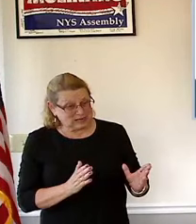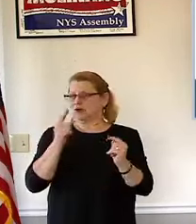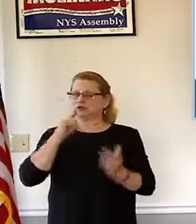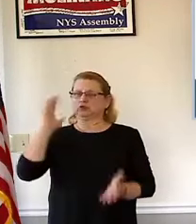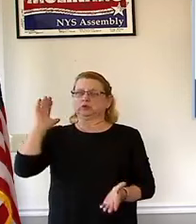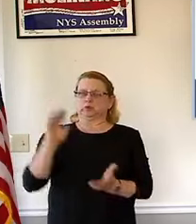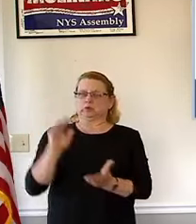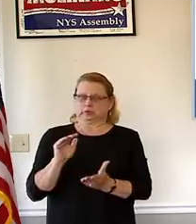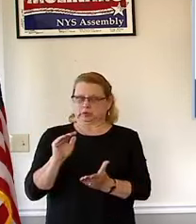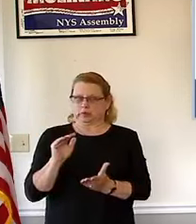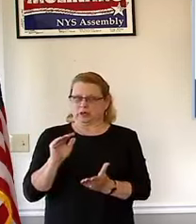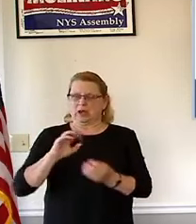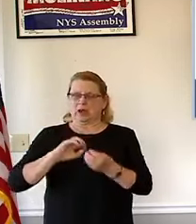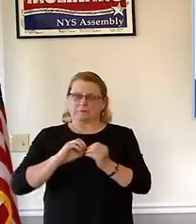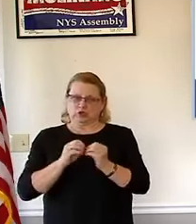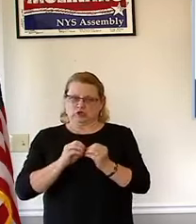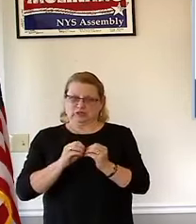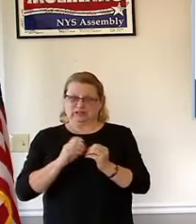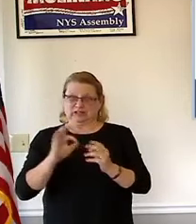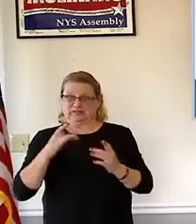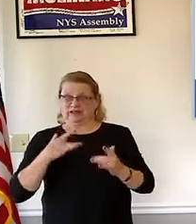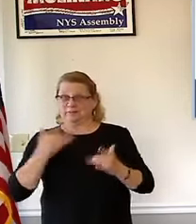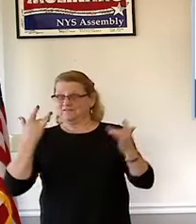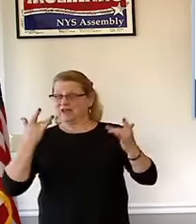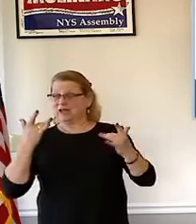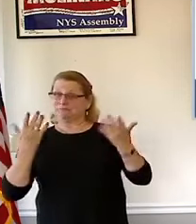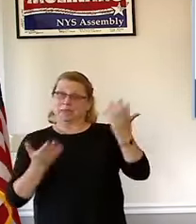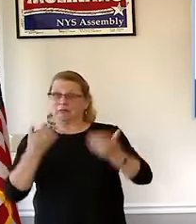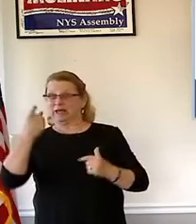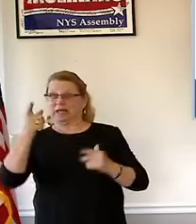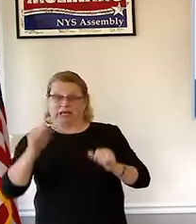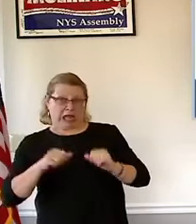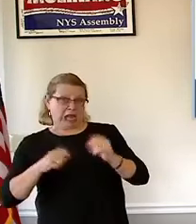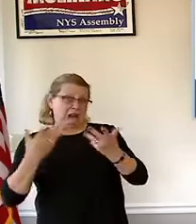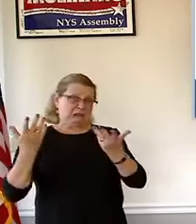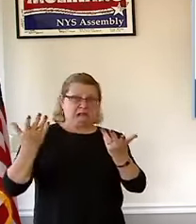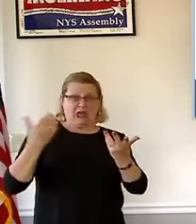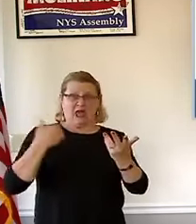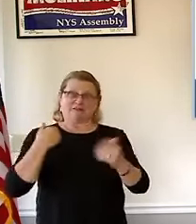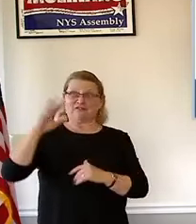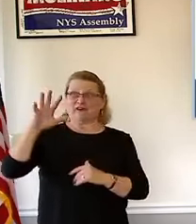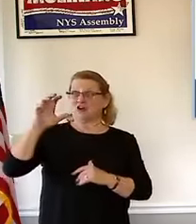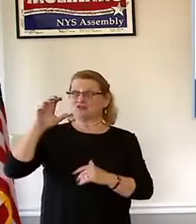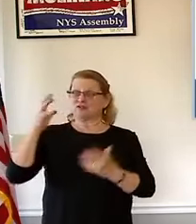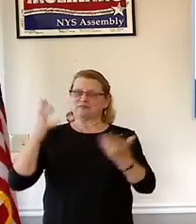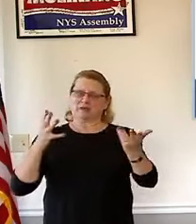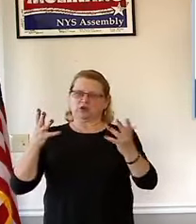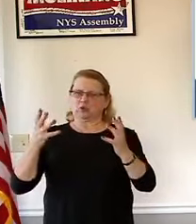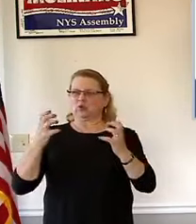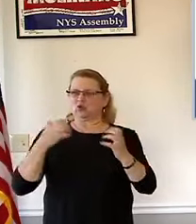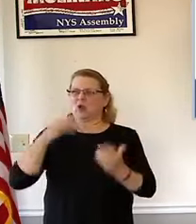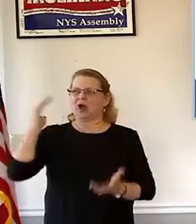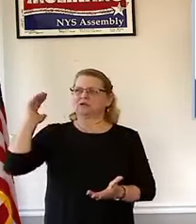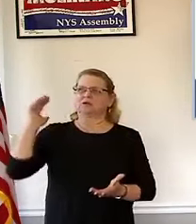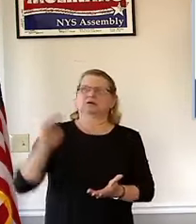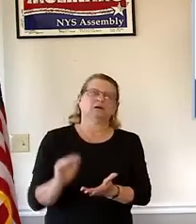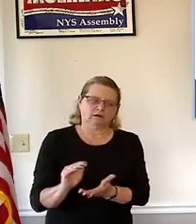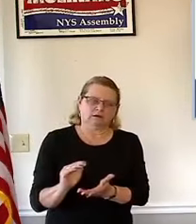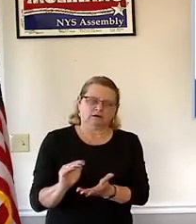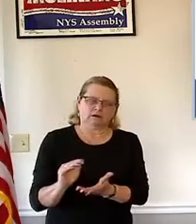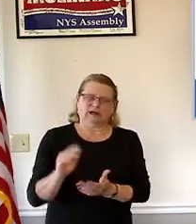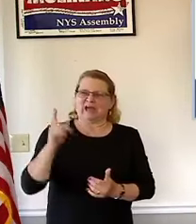So if event venue were going to be able to hold 500, you know, you'd look at doing something at a fraction, if not half